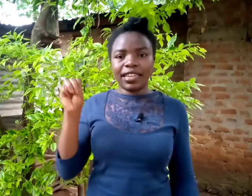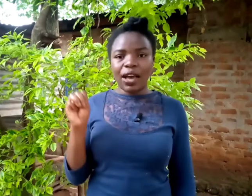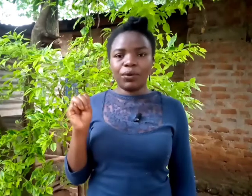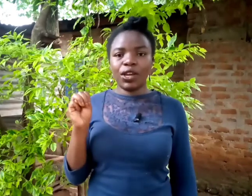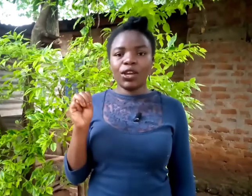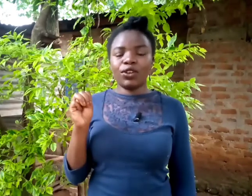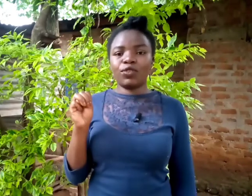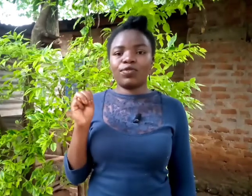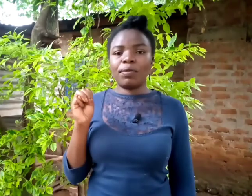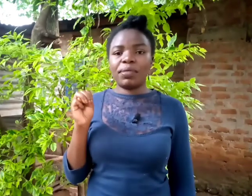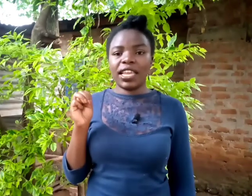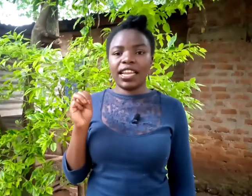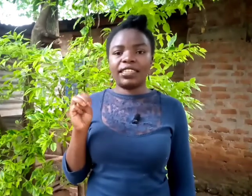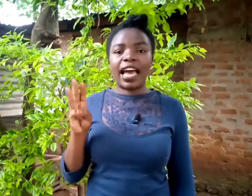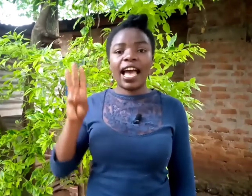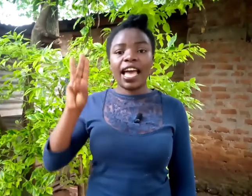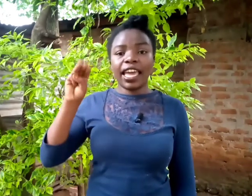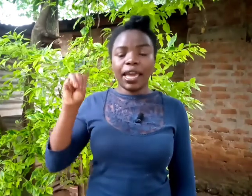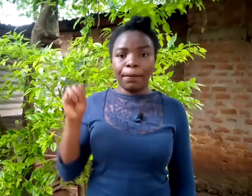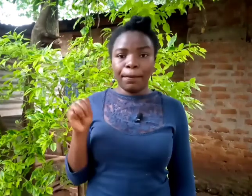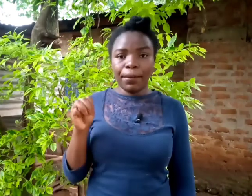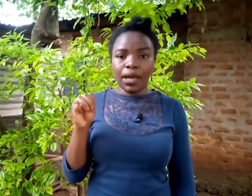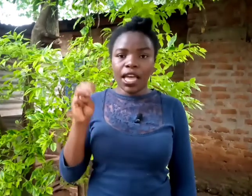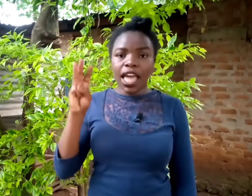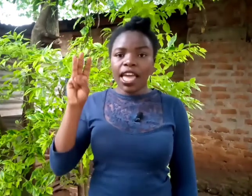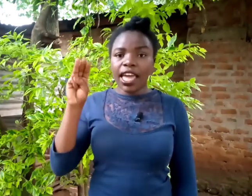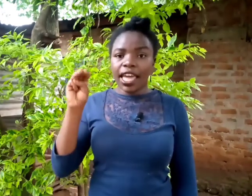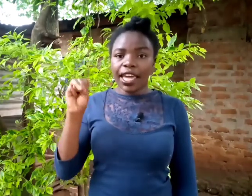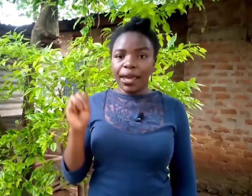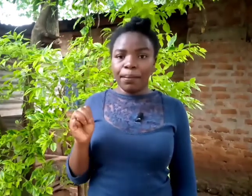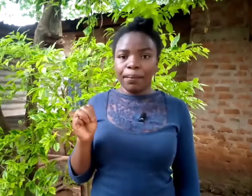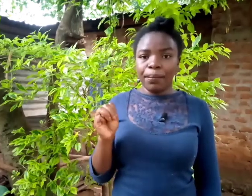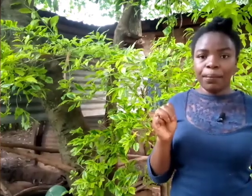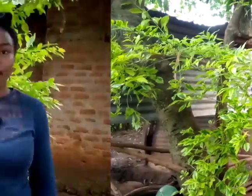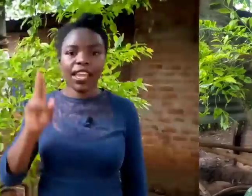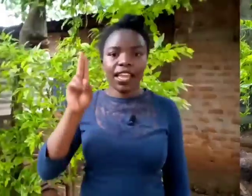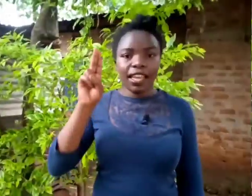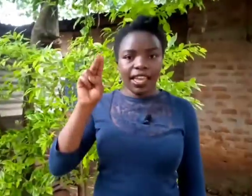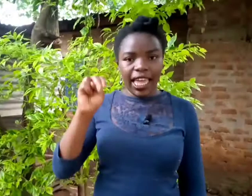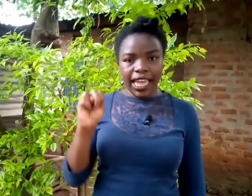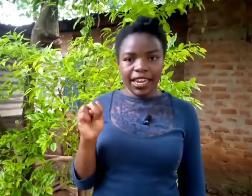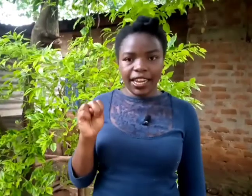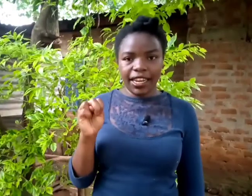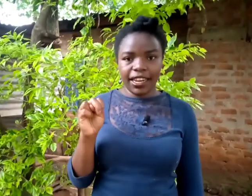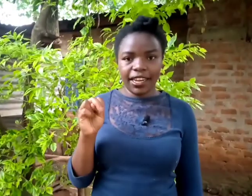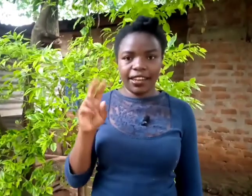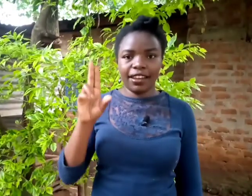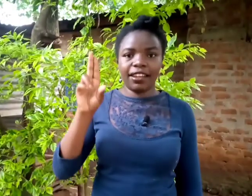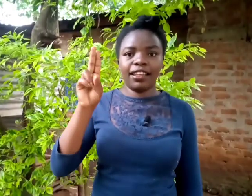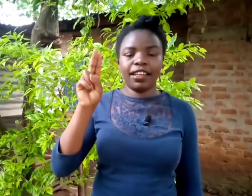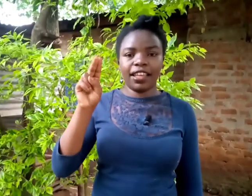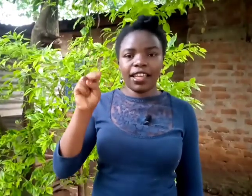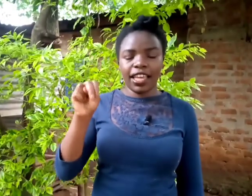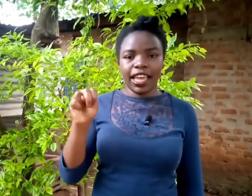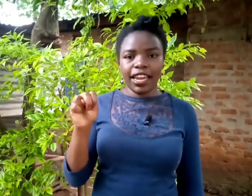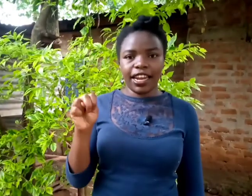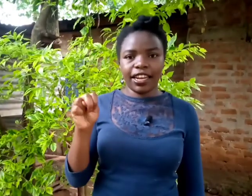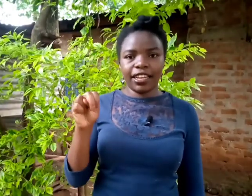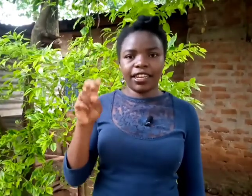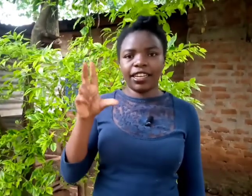down to form the letter M. M. N. N.